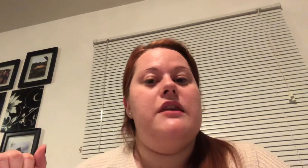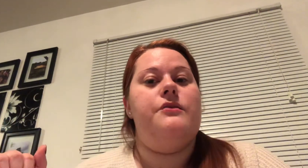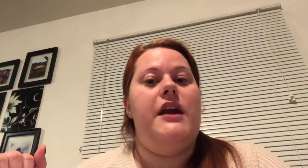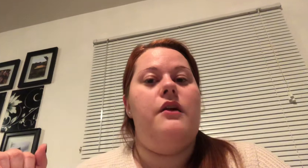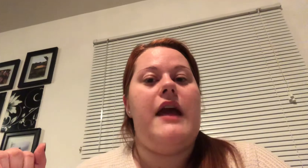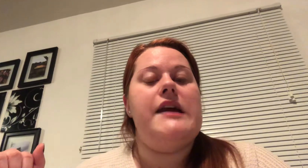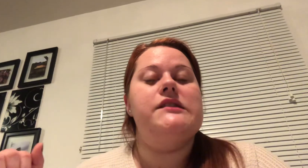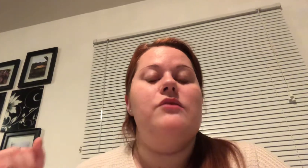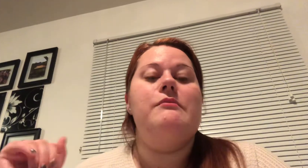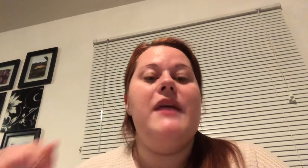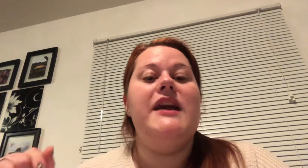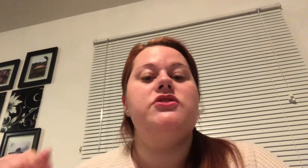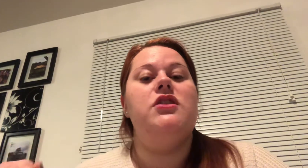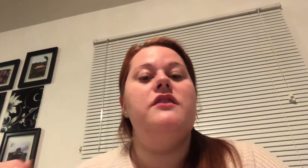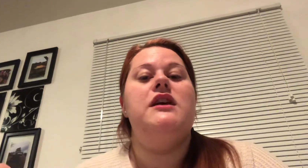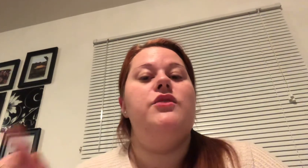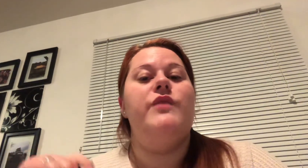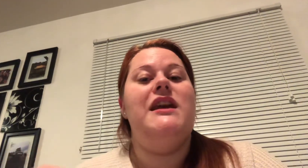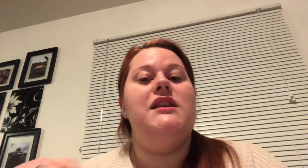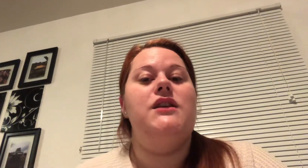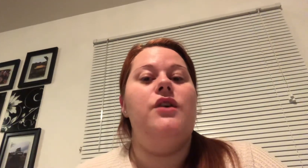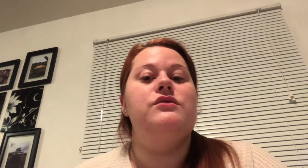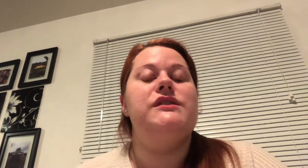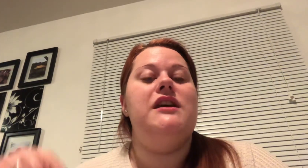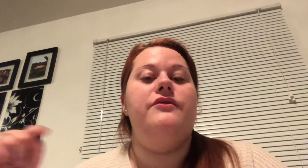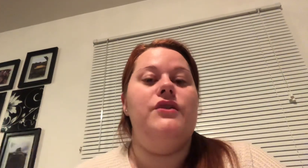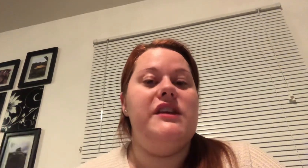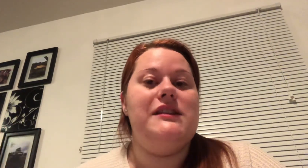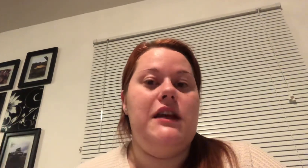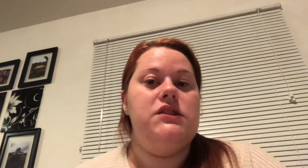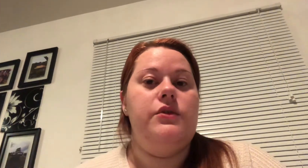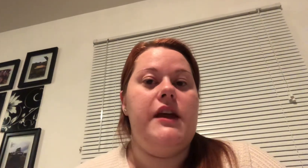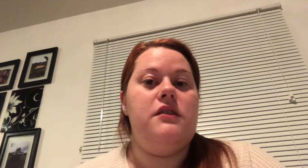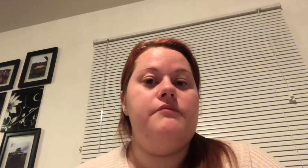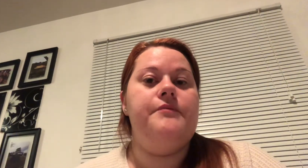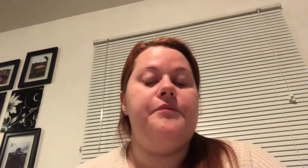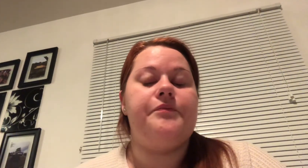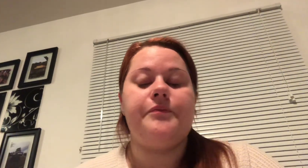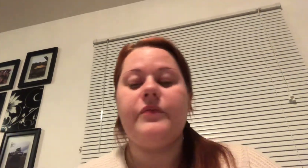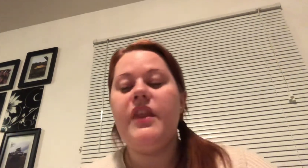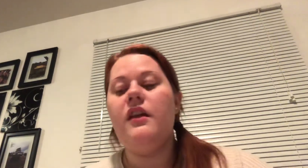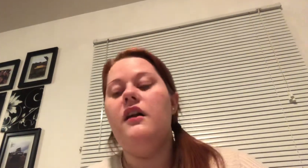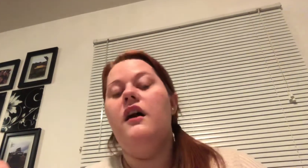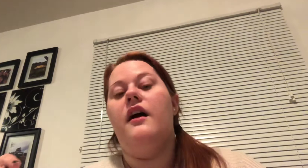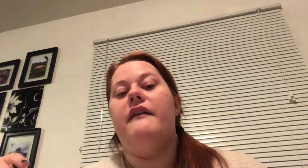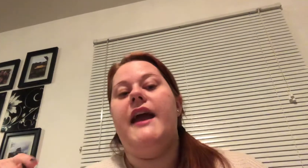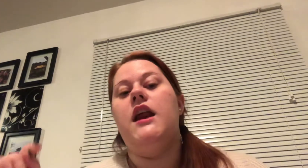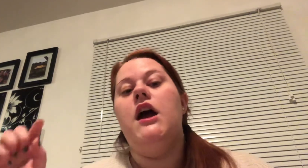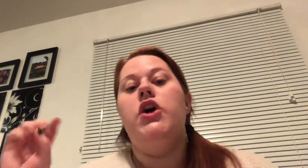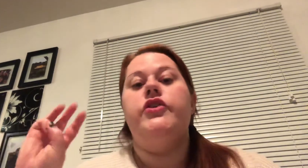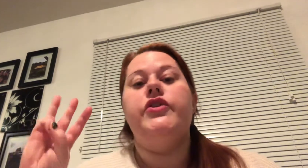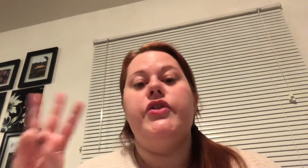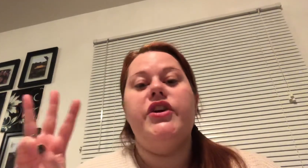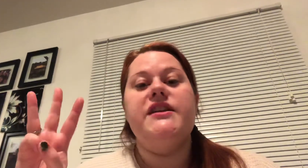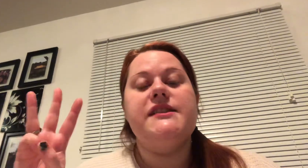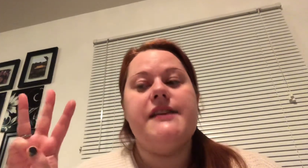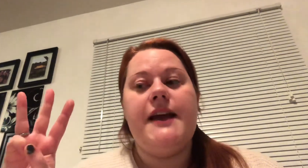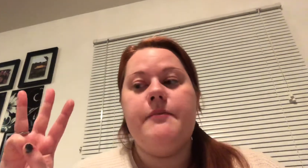MP3, okay? So make sure that you're reading the notes if you're listening to it. All right. The third